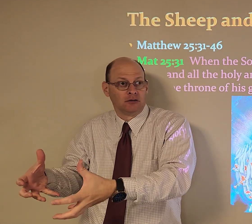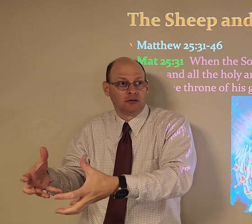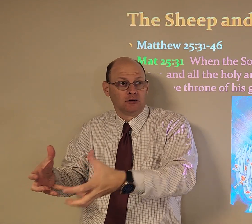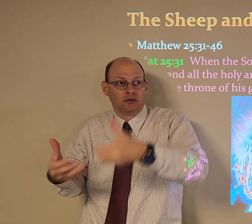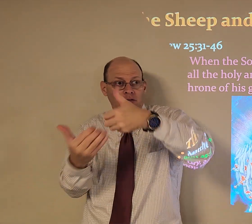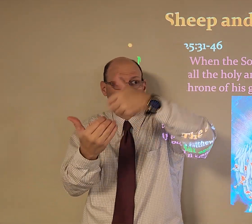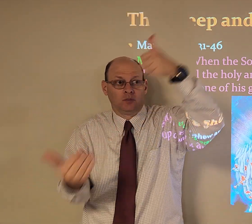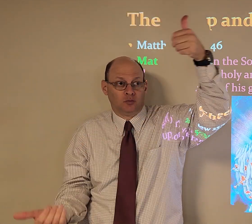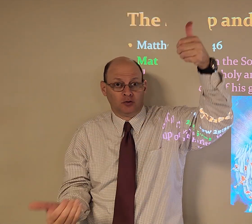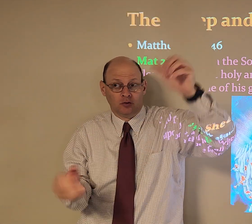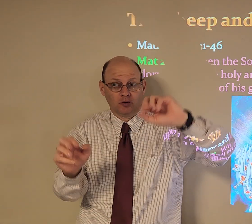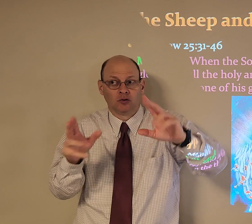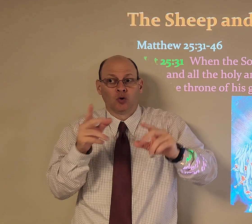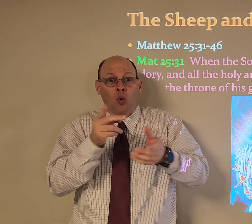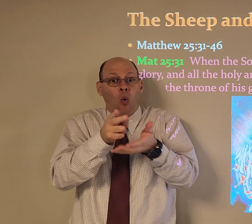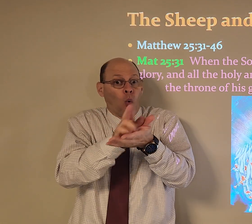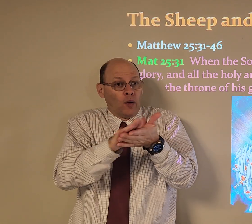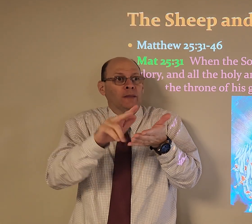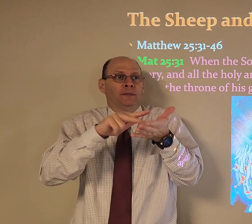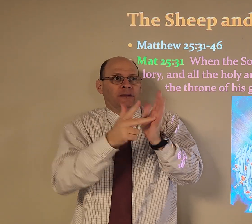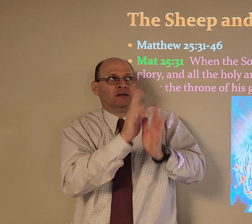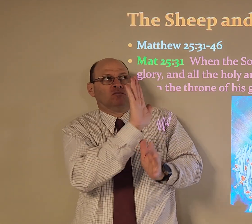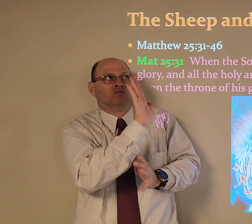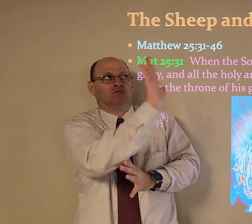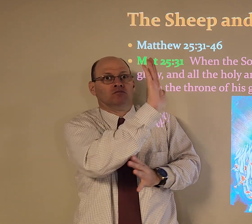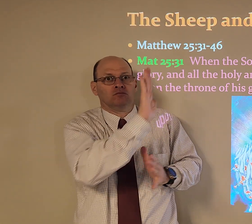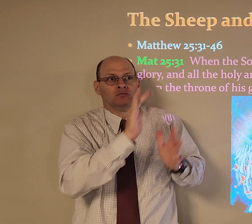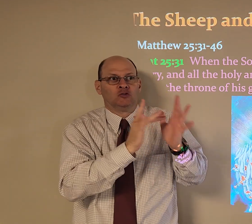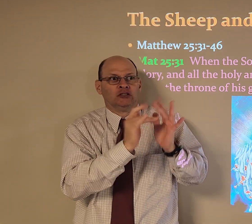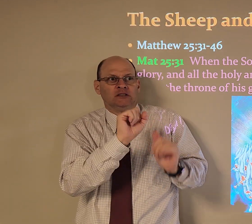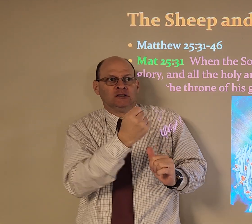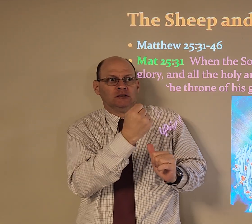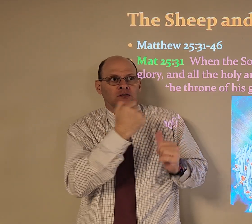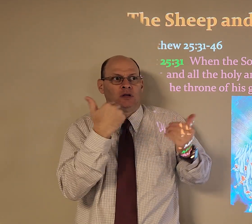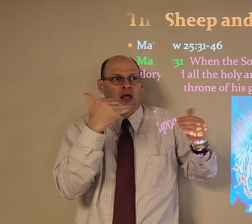it's the holy angels, it's the heavenly angels.